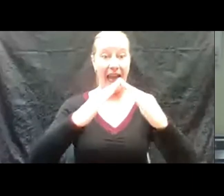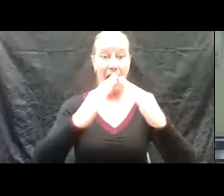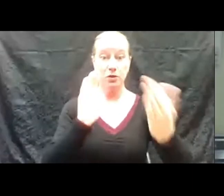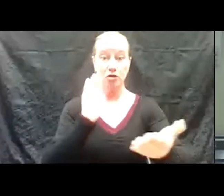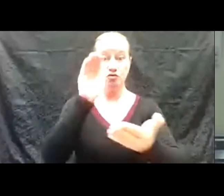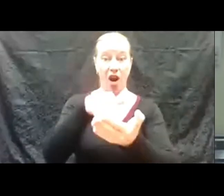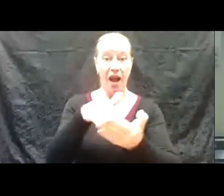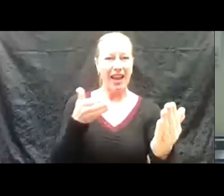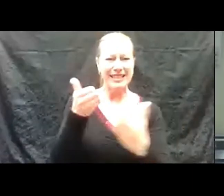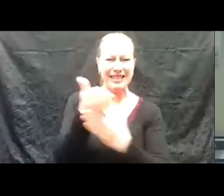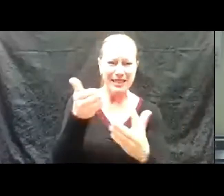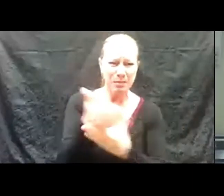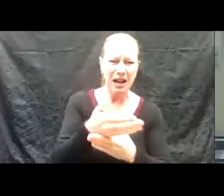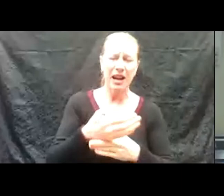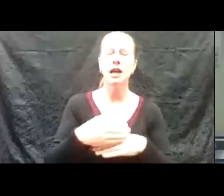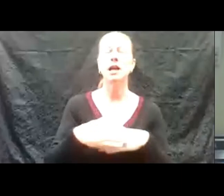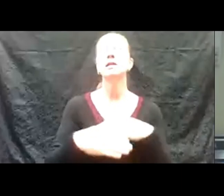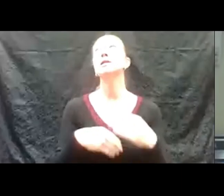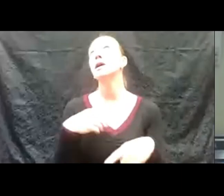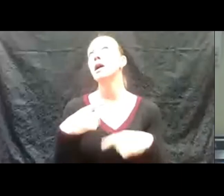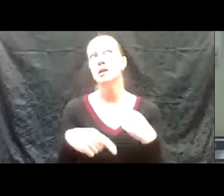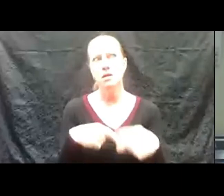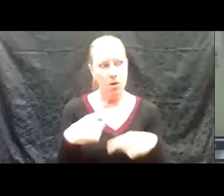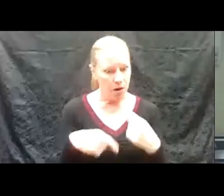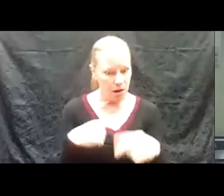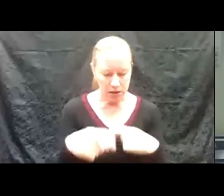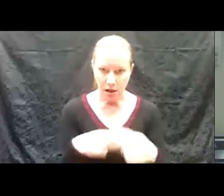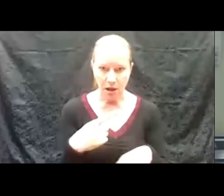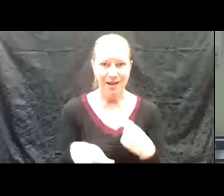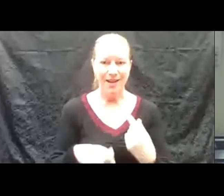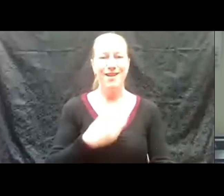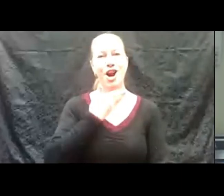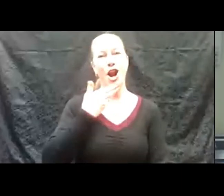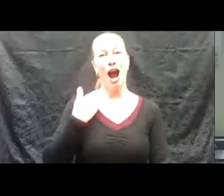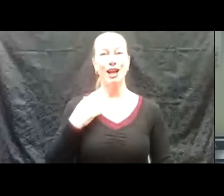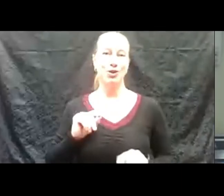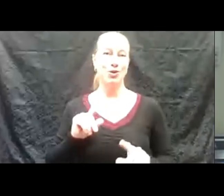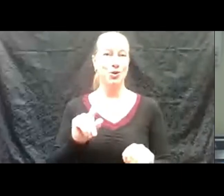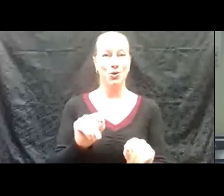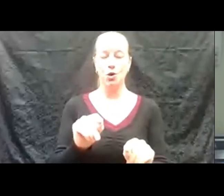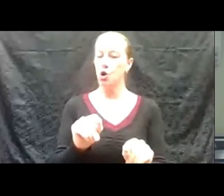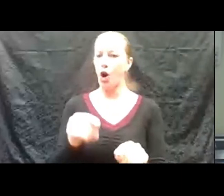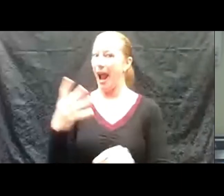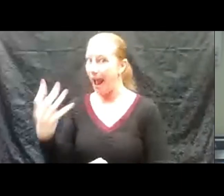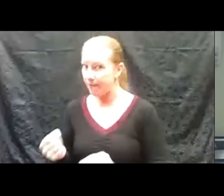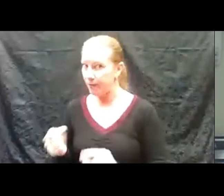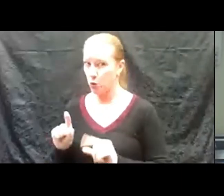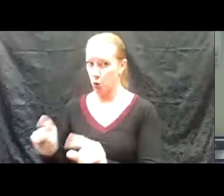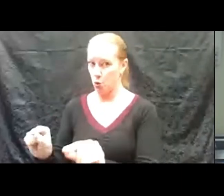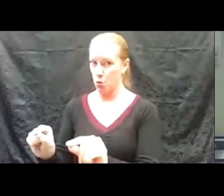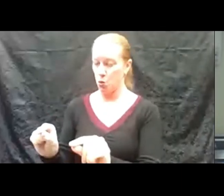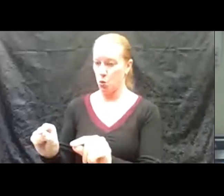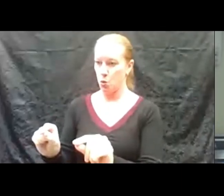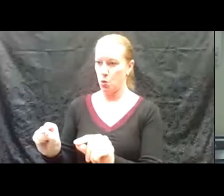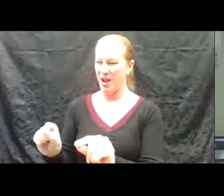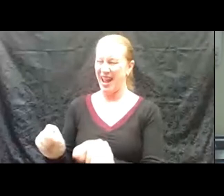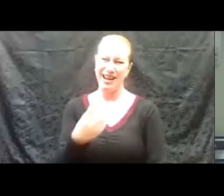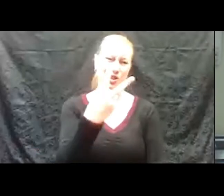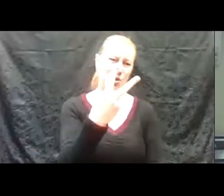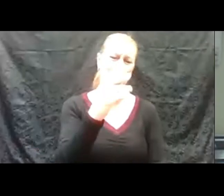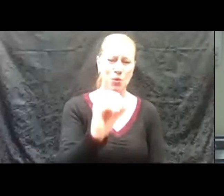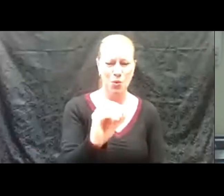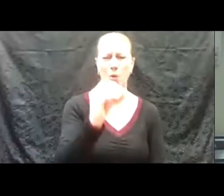Accessibility continually has been a nice to do, not a have to do. And it's